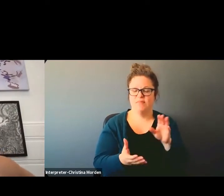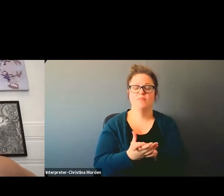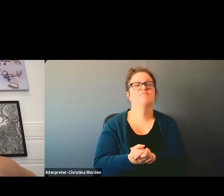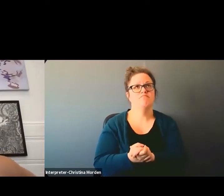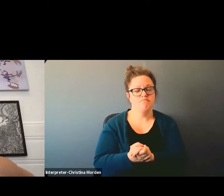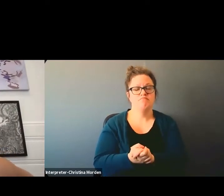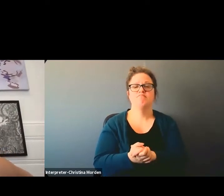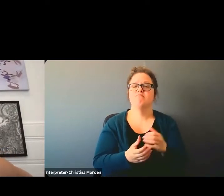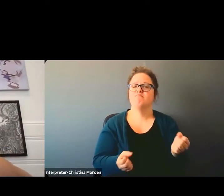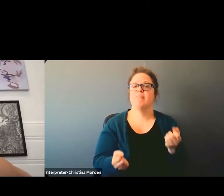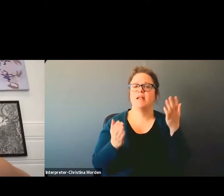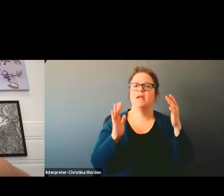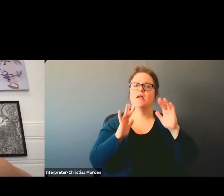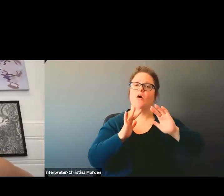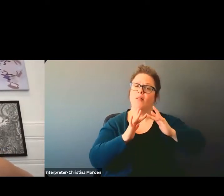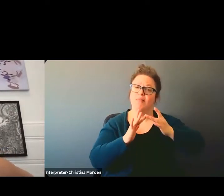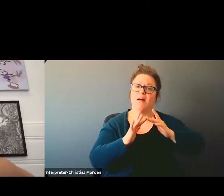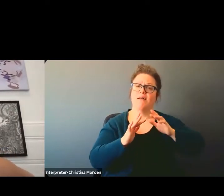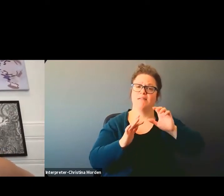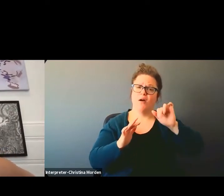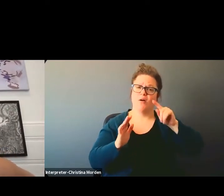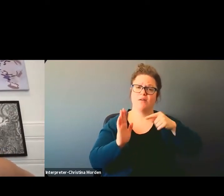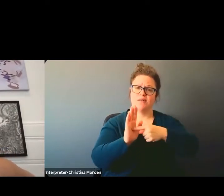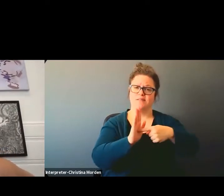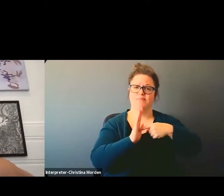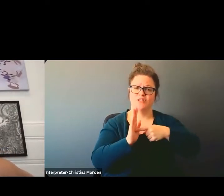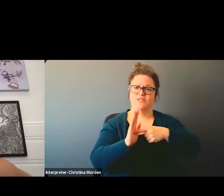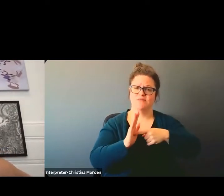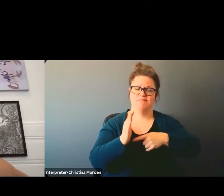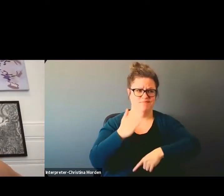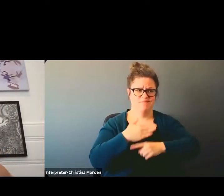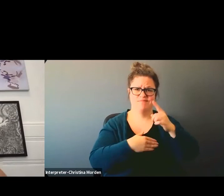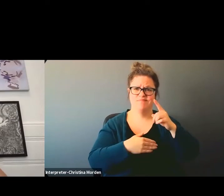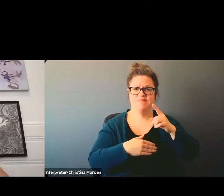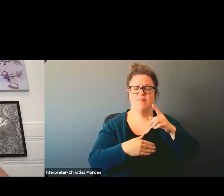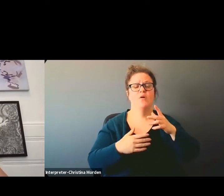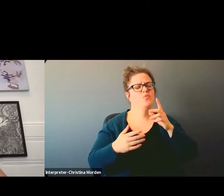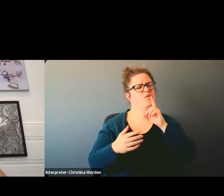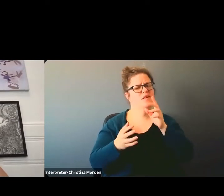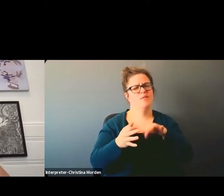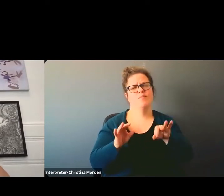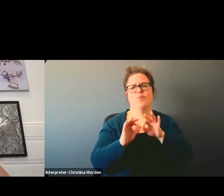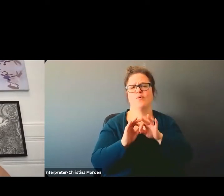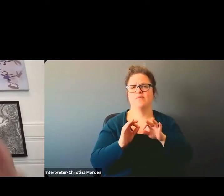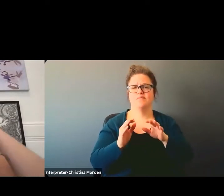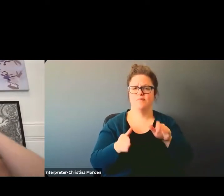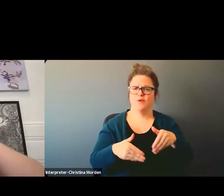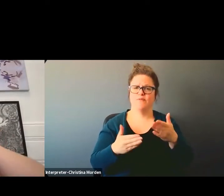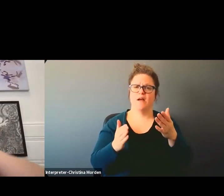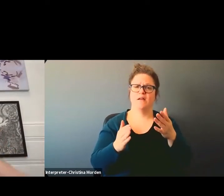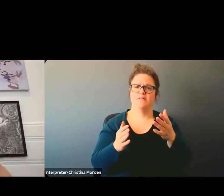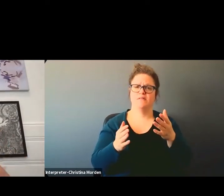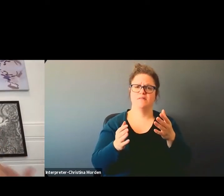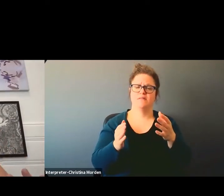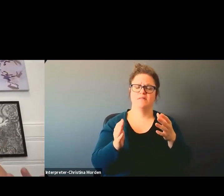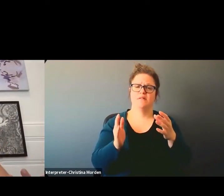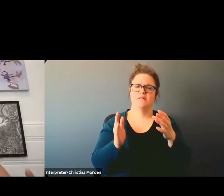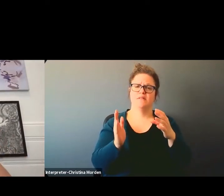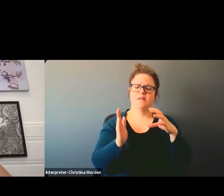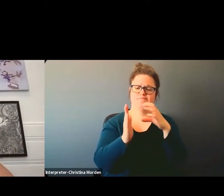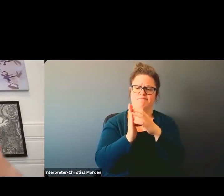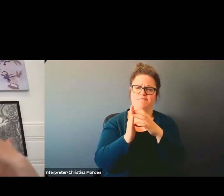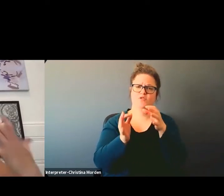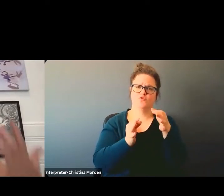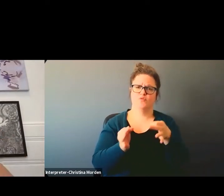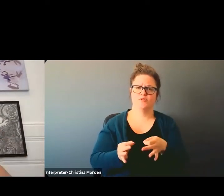so many online exhibitions right now, it really is important to provide those descriptions because it really just allows the blind community